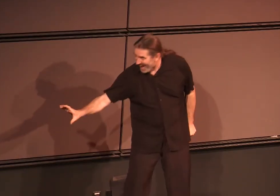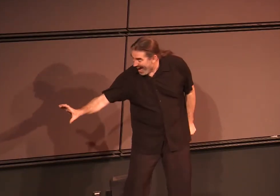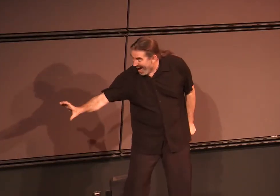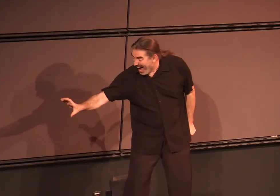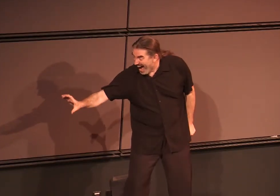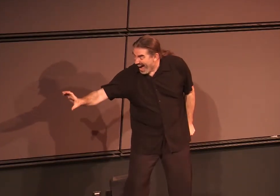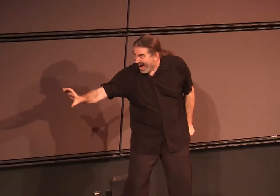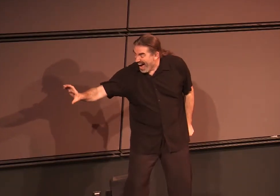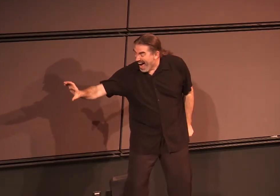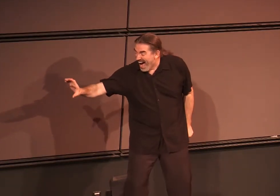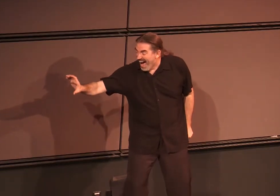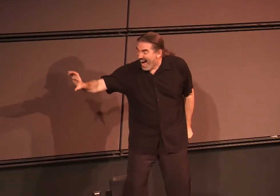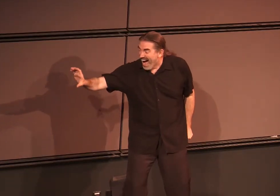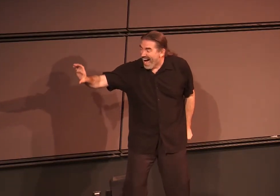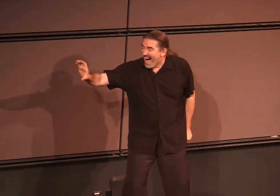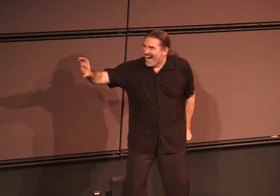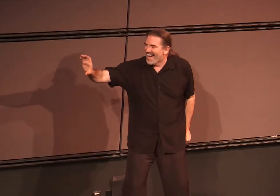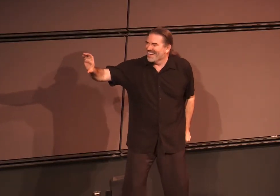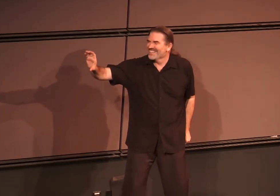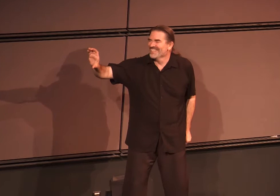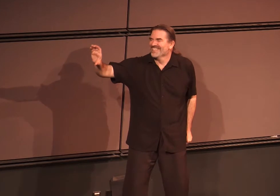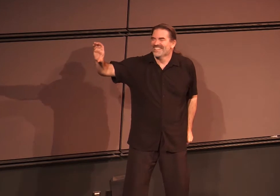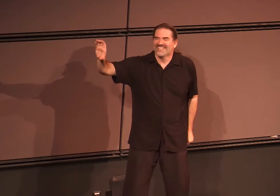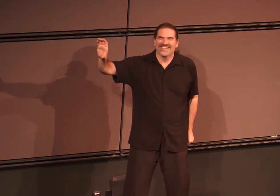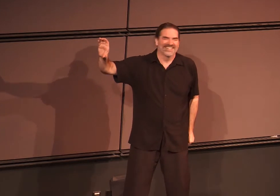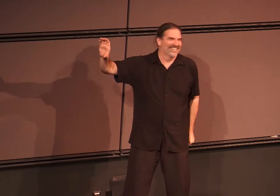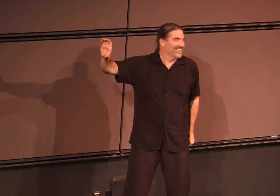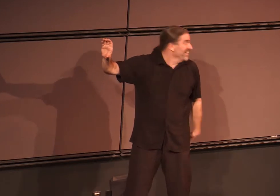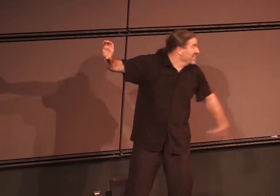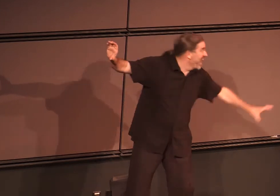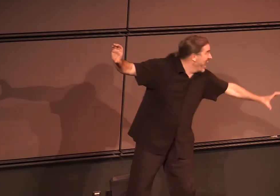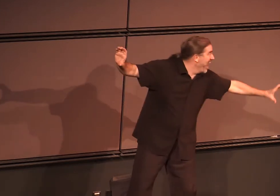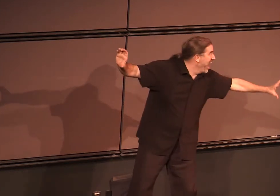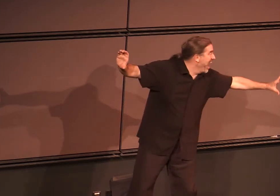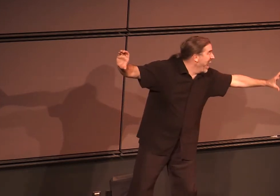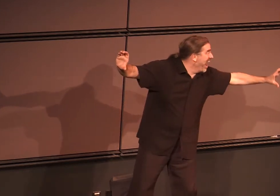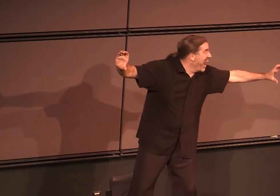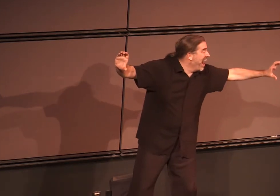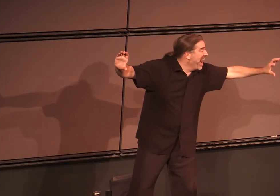The sun in the early morning sun.